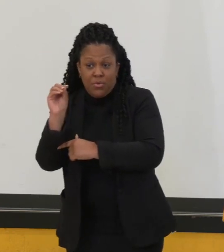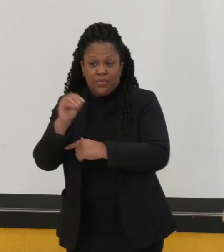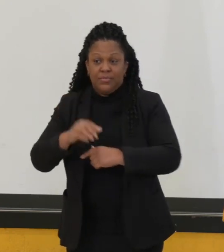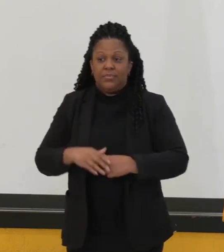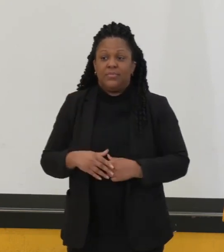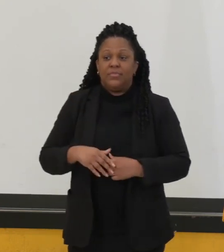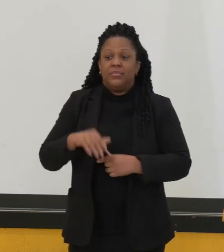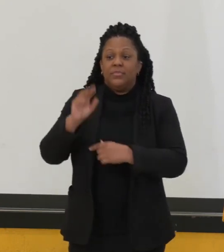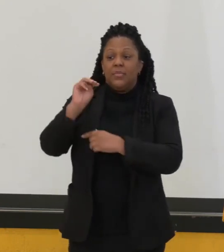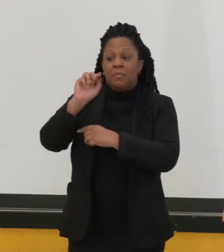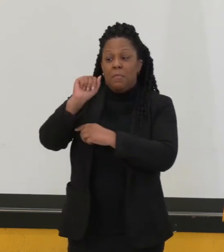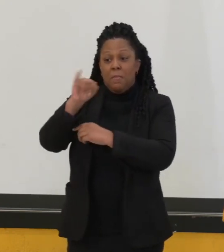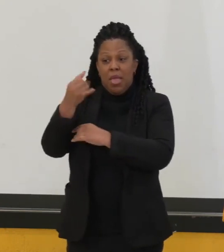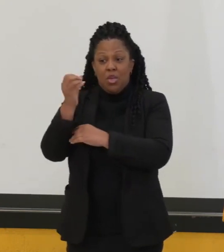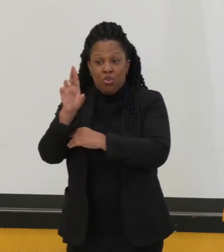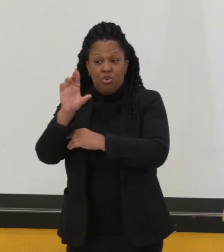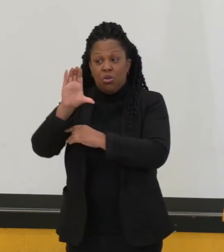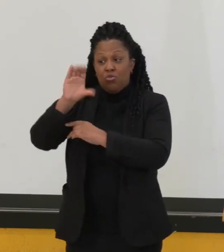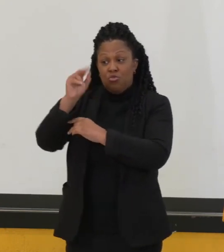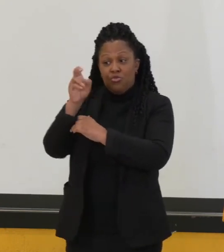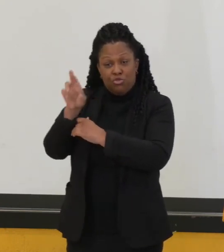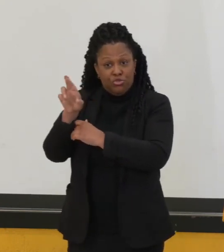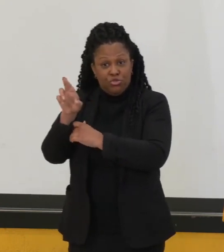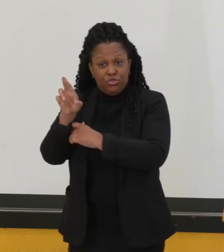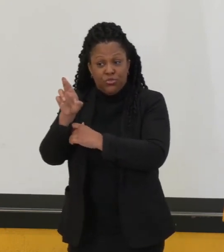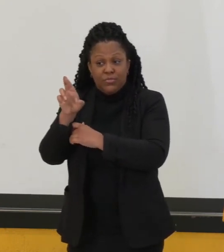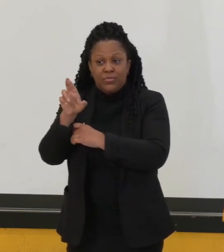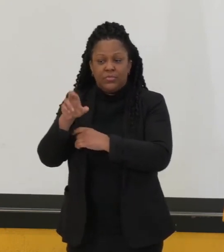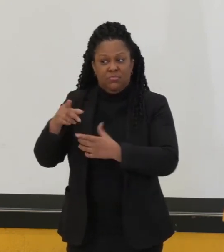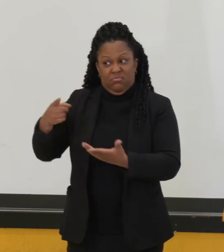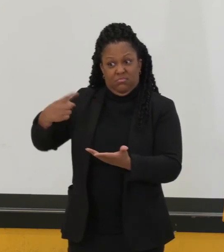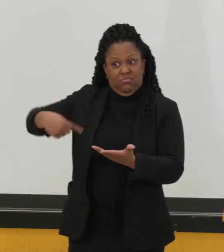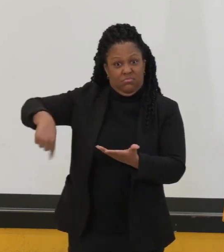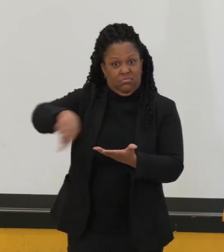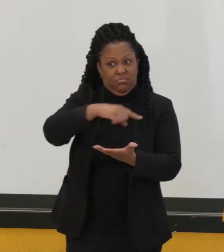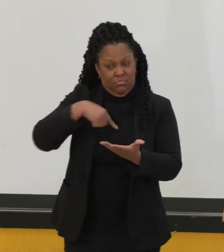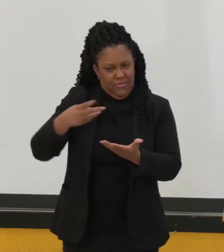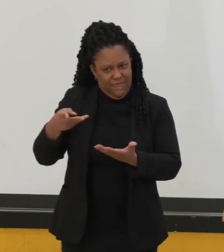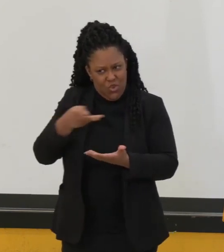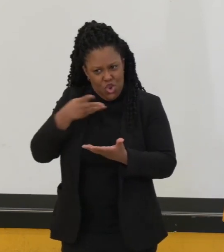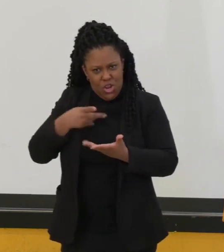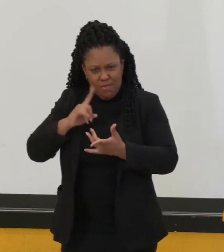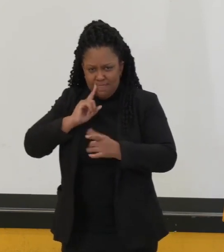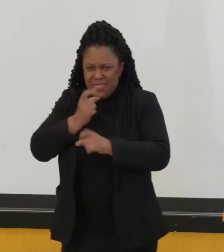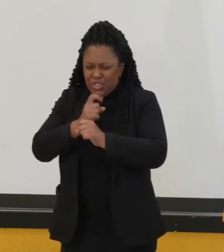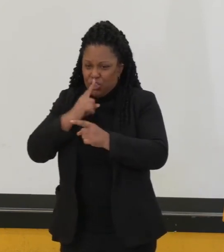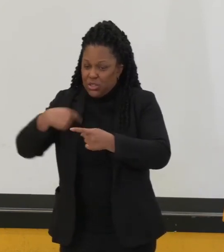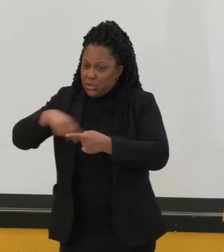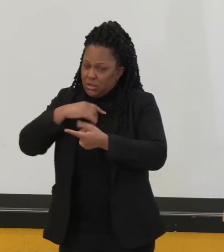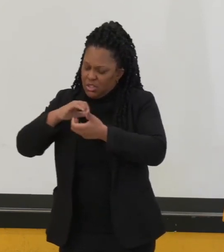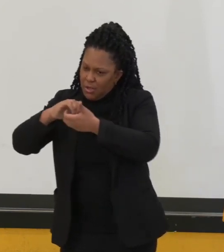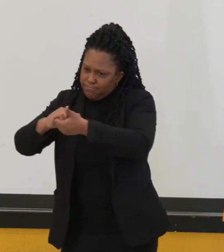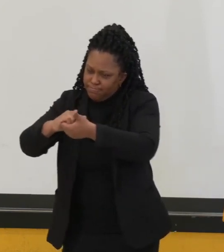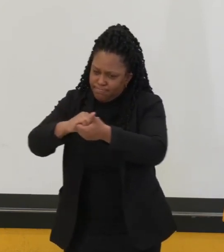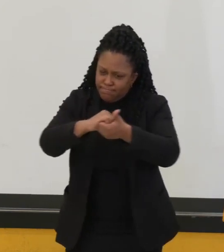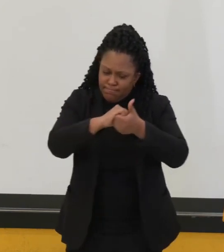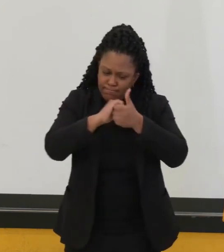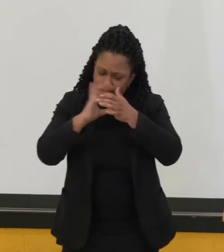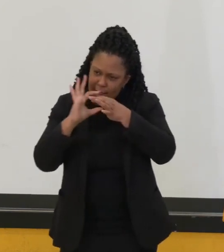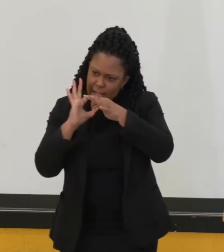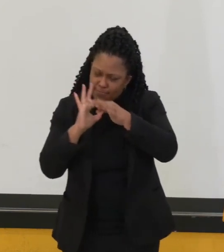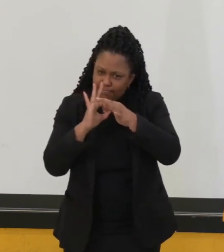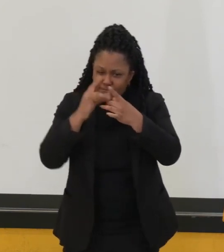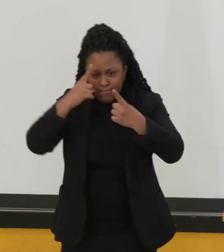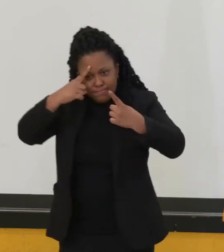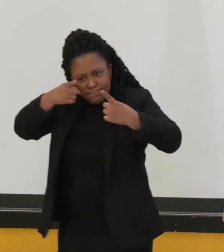that this anguish that we're all suffering cannot translate into violence. The anguish